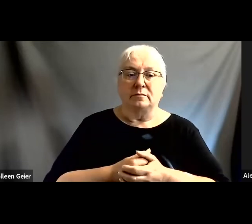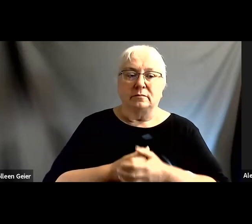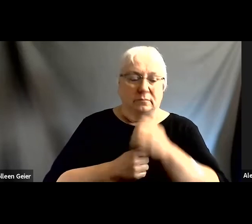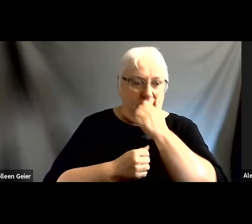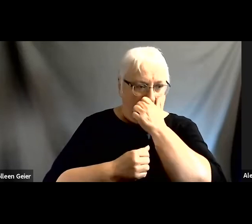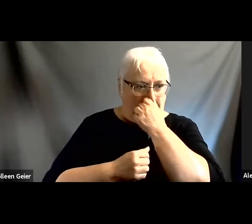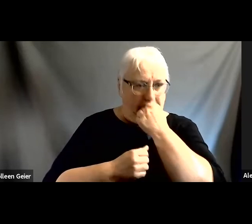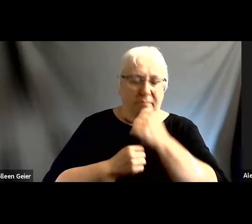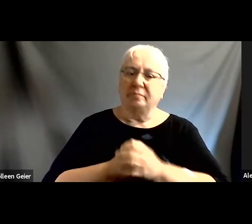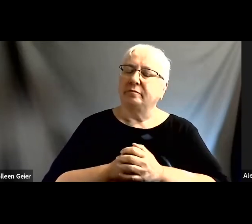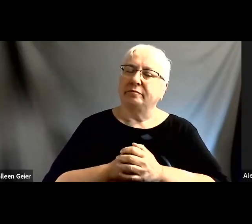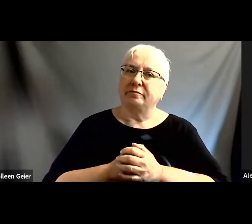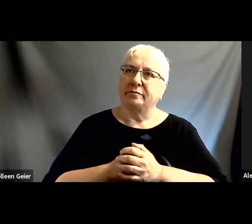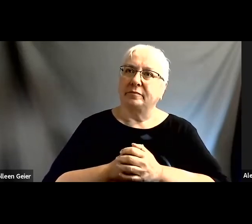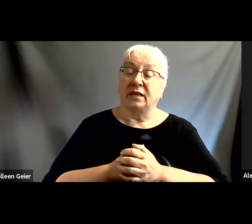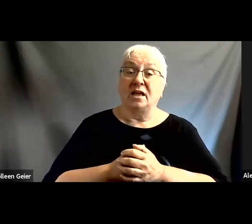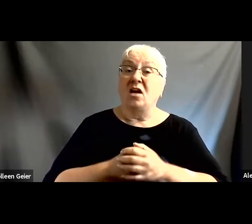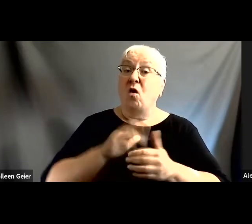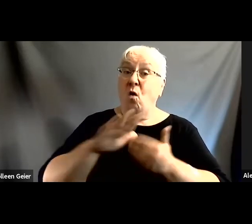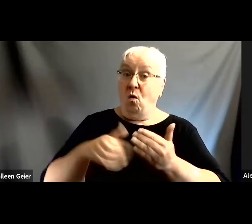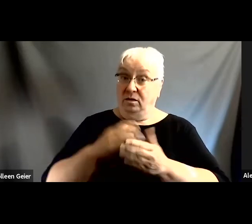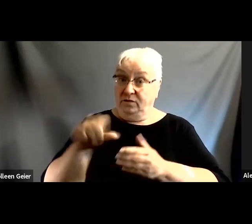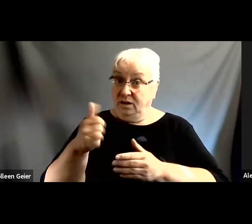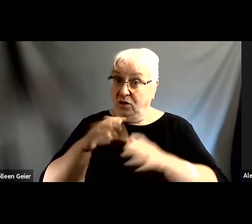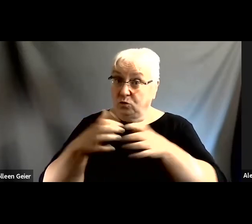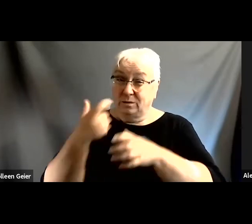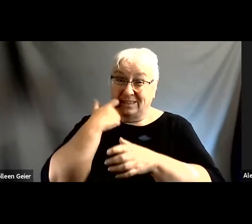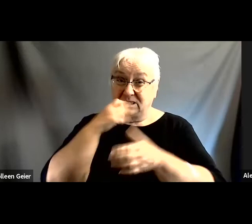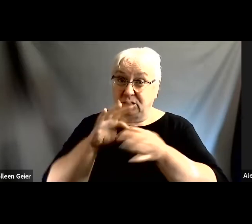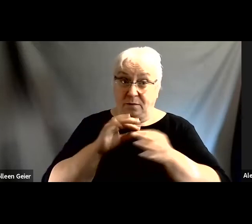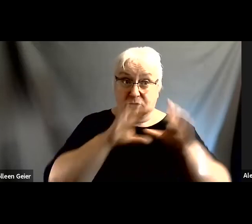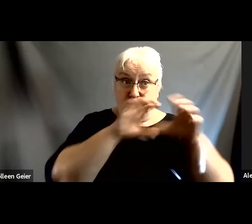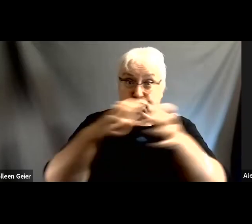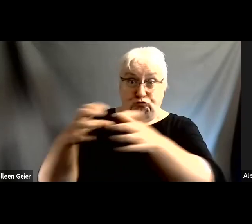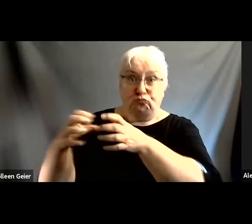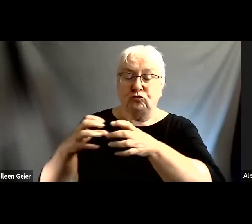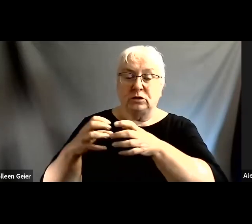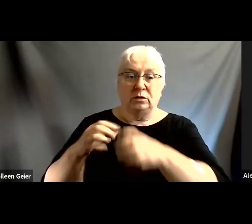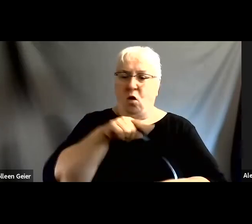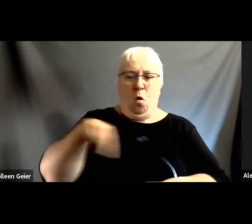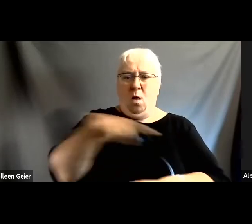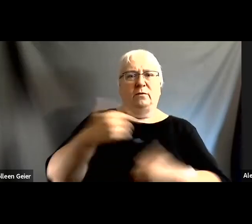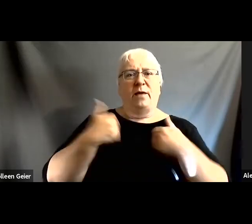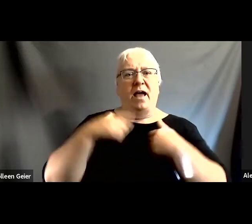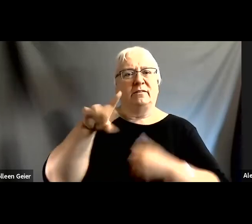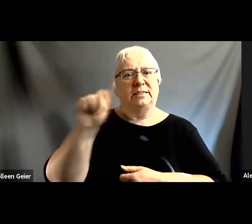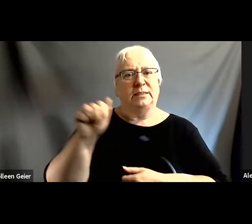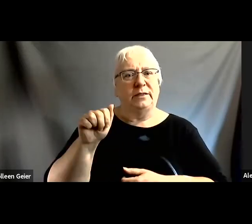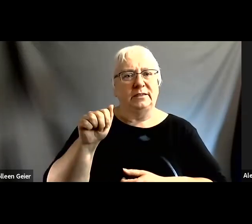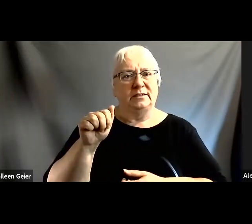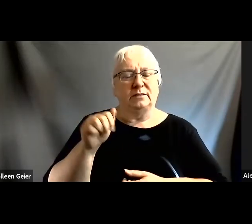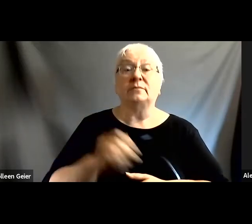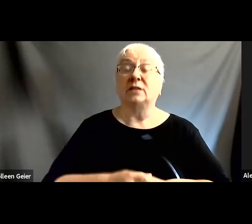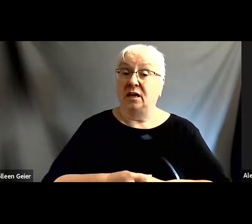that covers every socioeconomic group that exists, and it's the only minority that you can join in